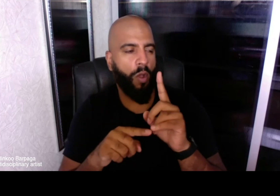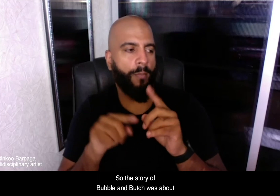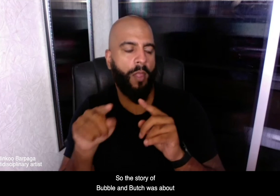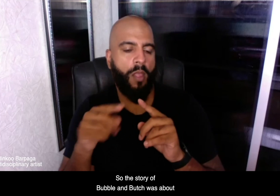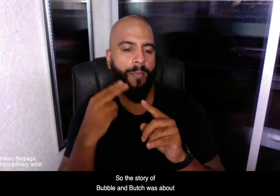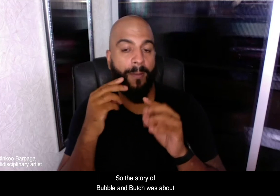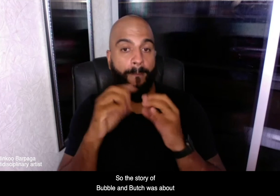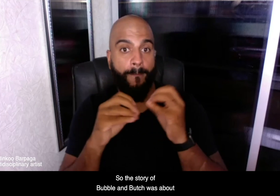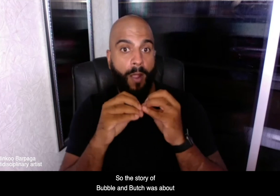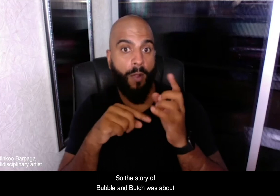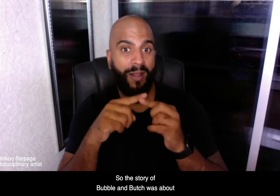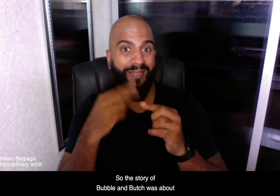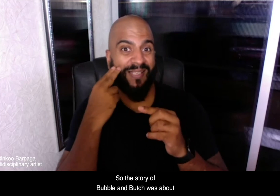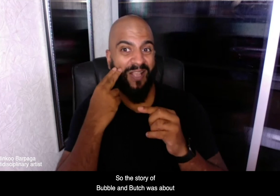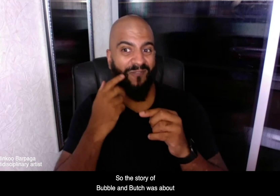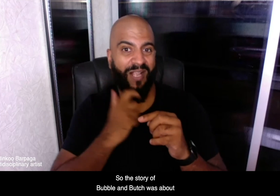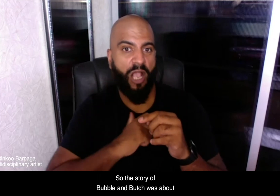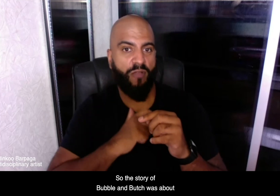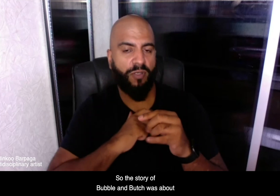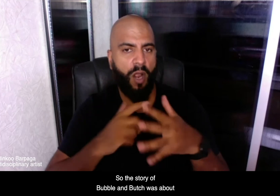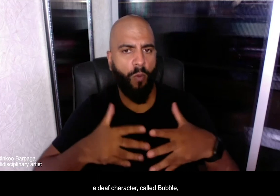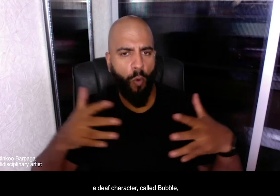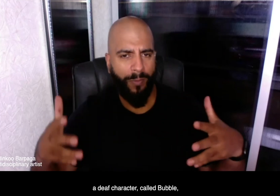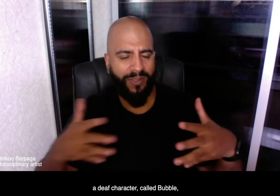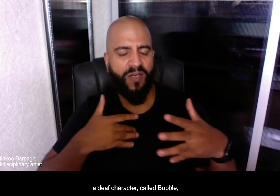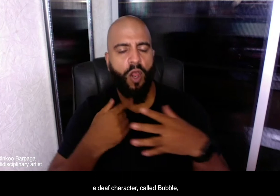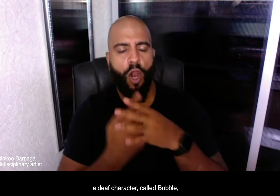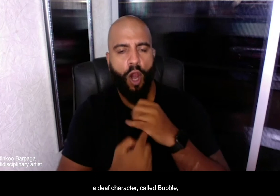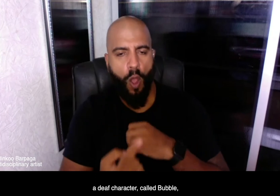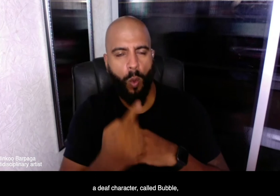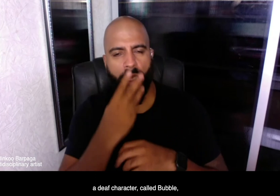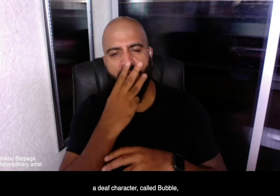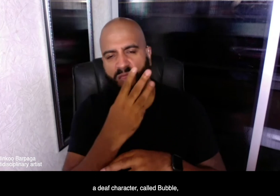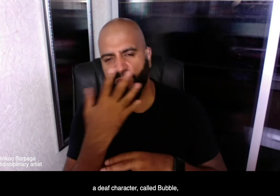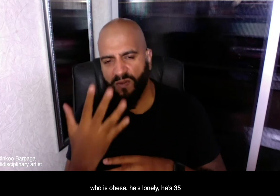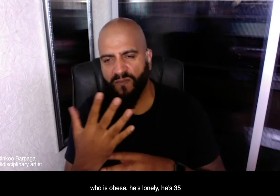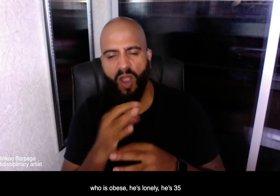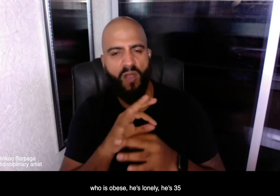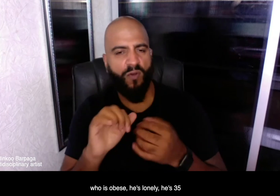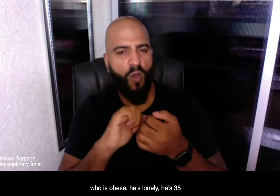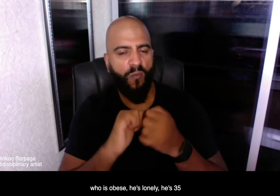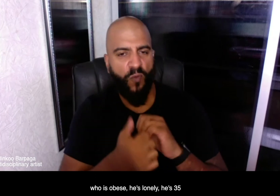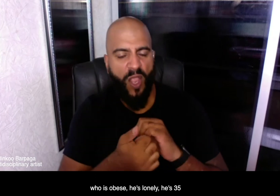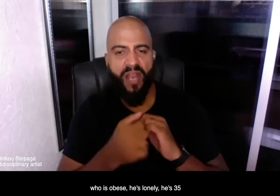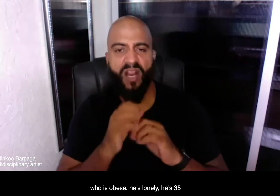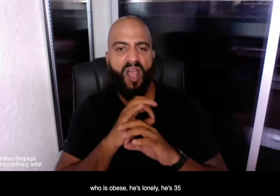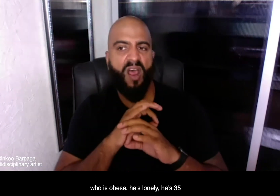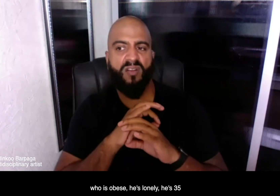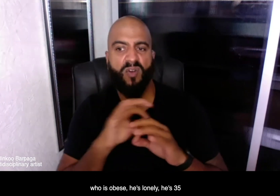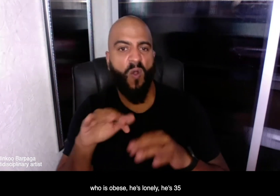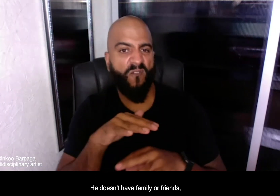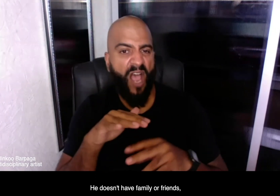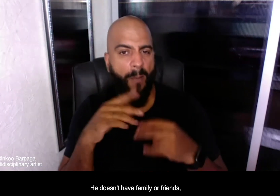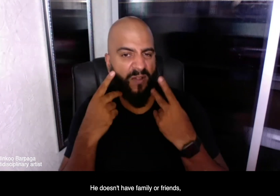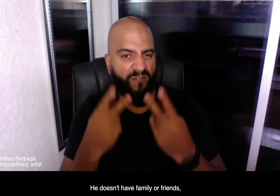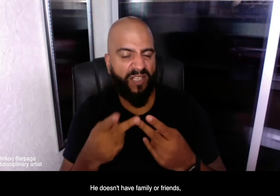So the story of Bubble and Butch was about a deaf character called Bubble, who's obese, he's lonely, he's 35,